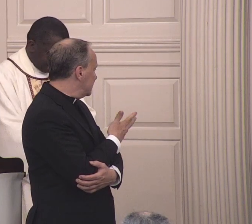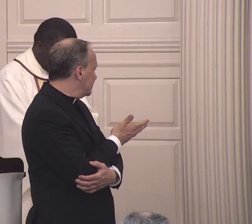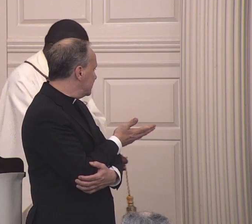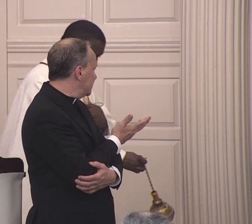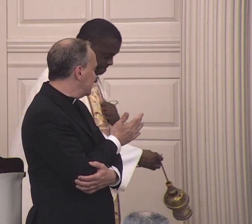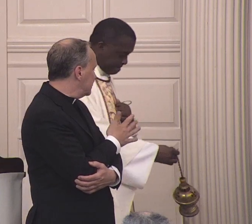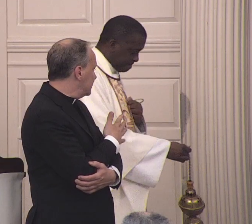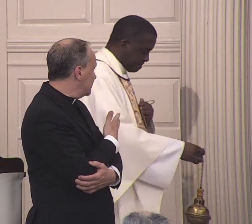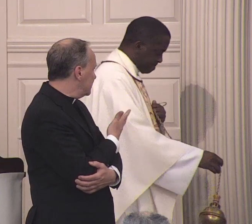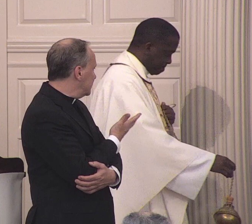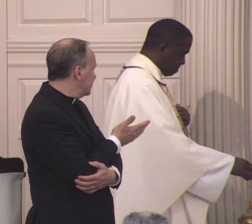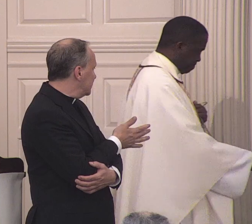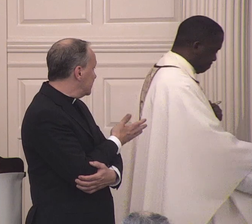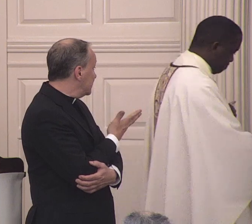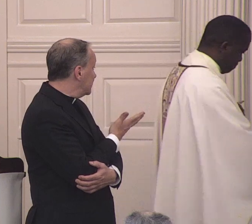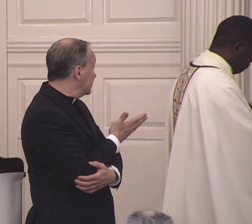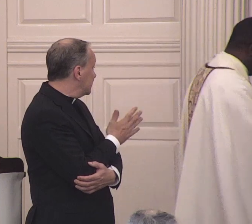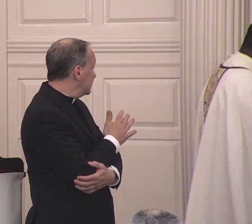atque in